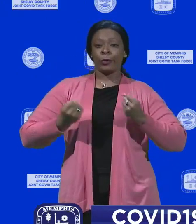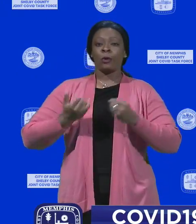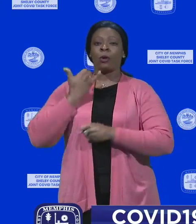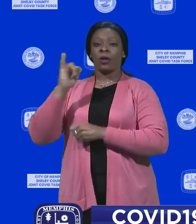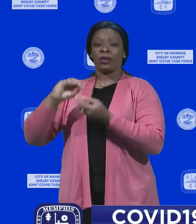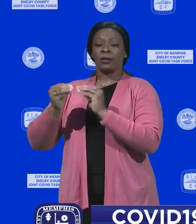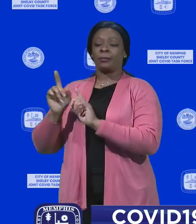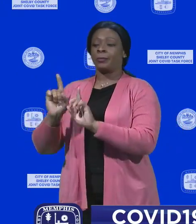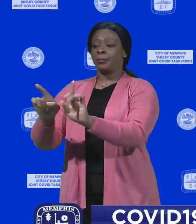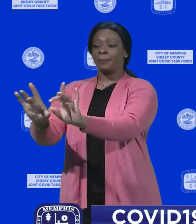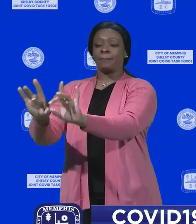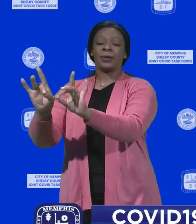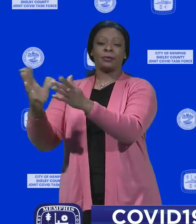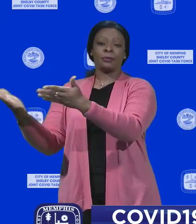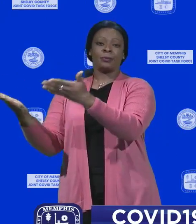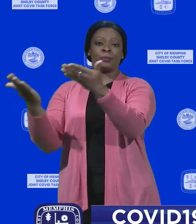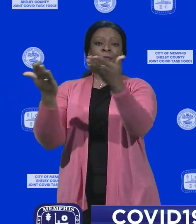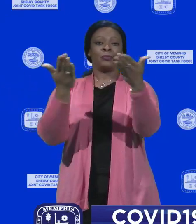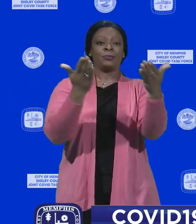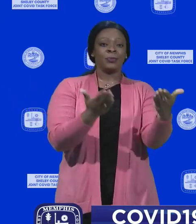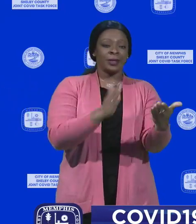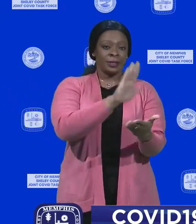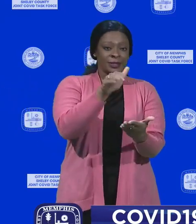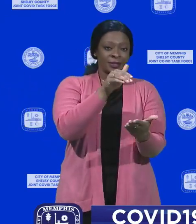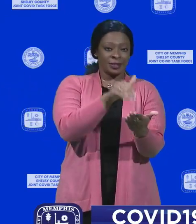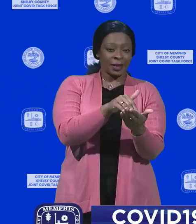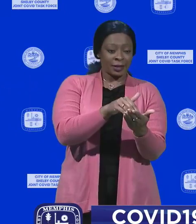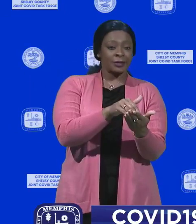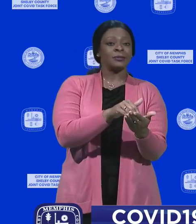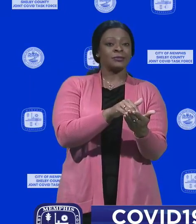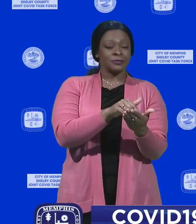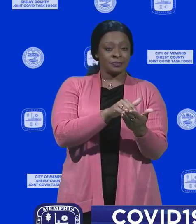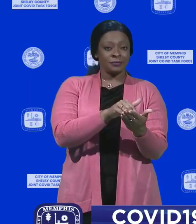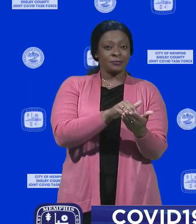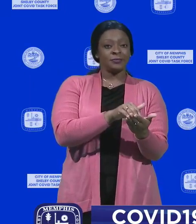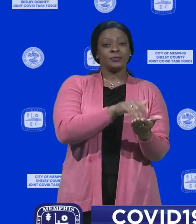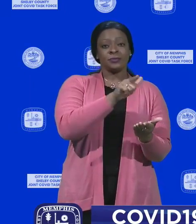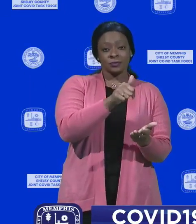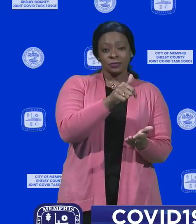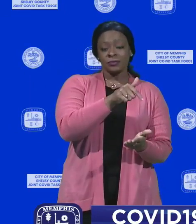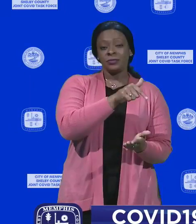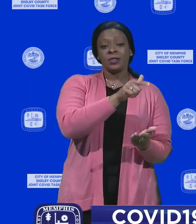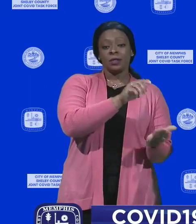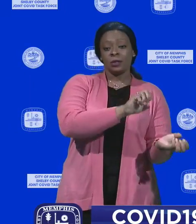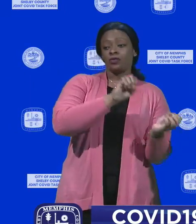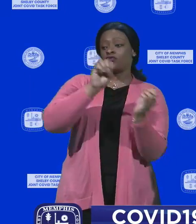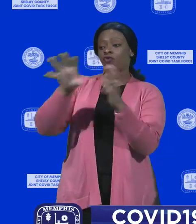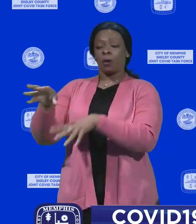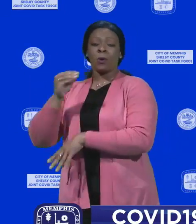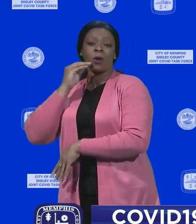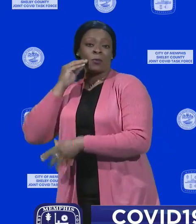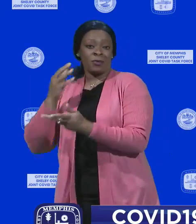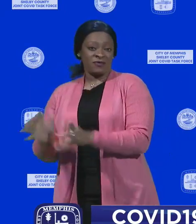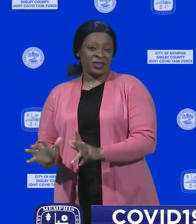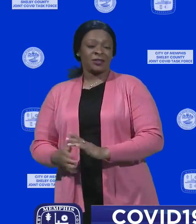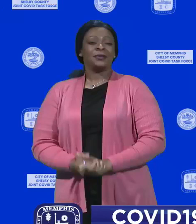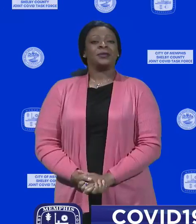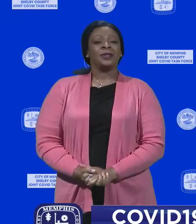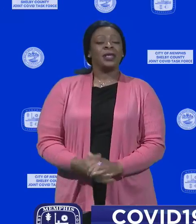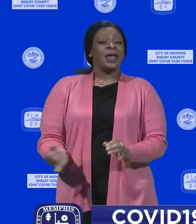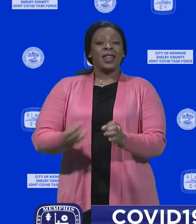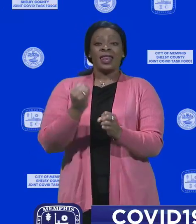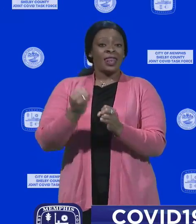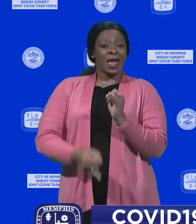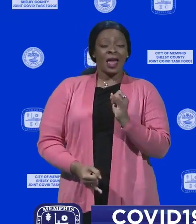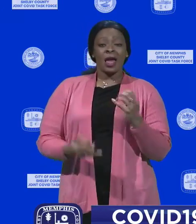They'll come and pick you up, and they will deliver you to a vaccine site, and they will take you back home. And the last thing